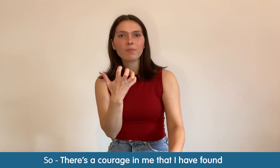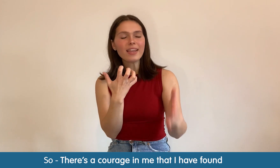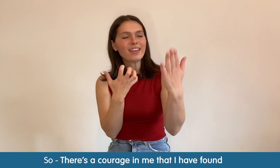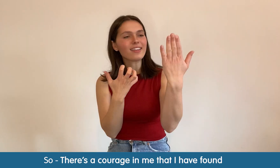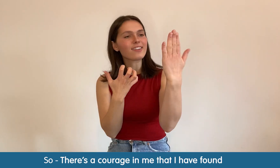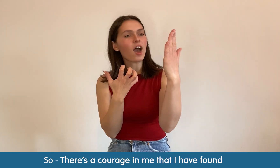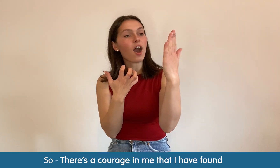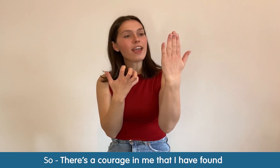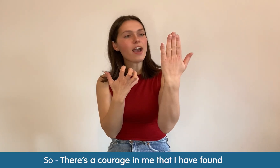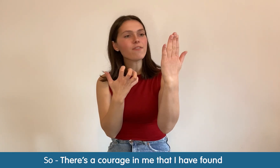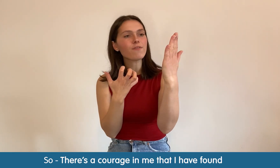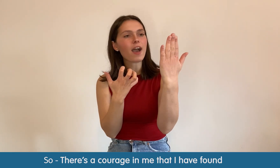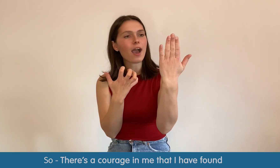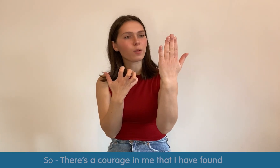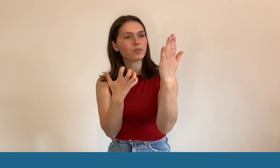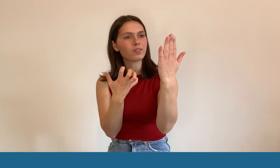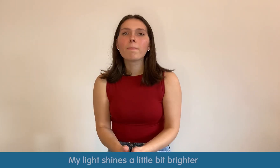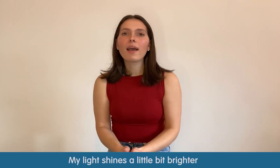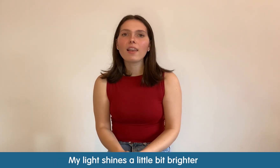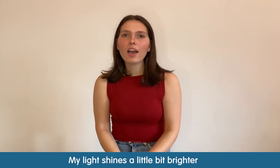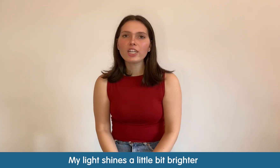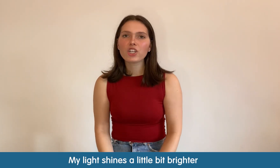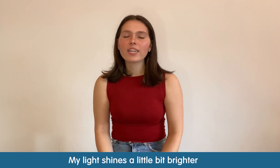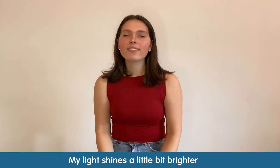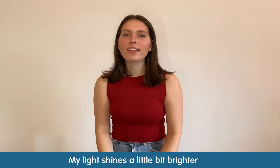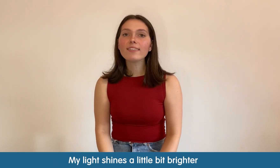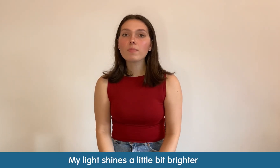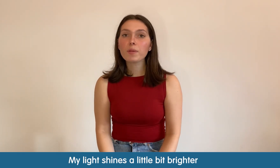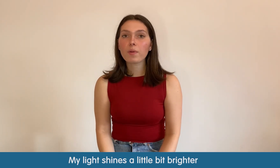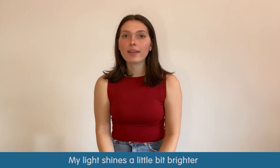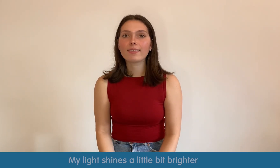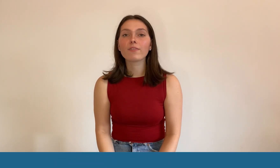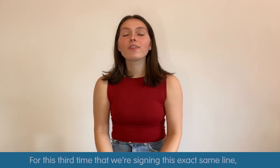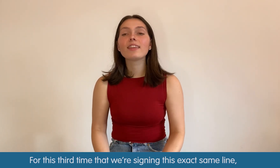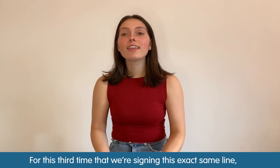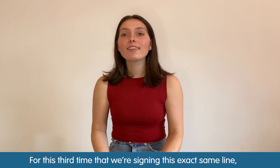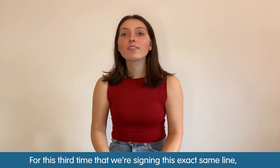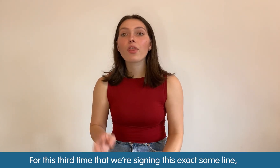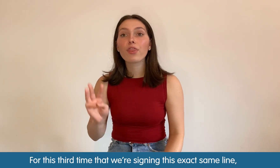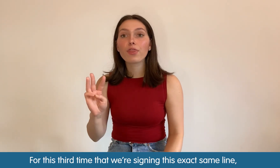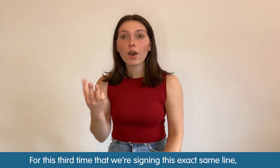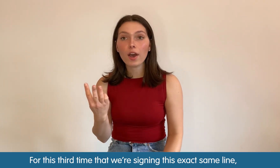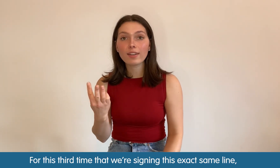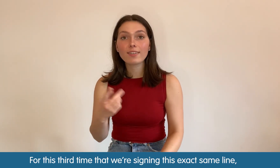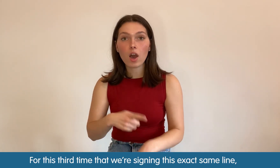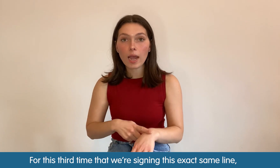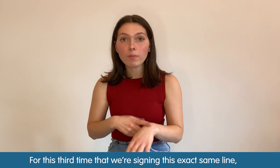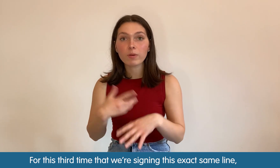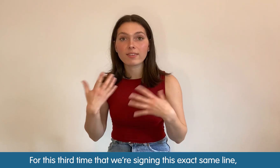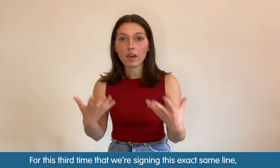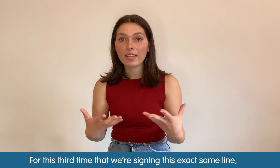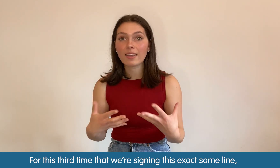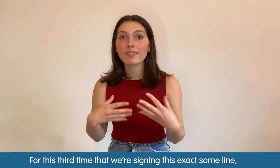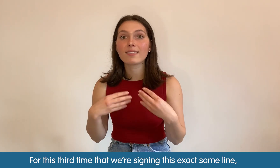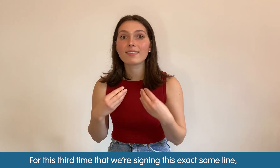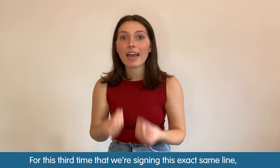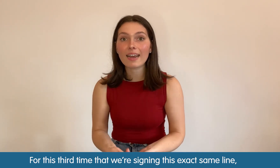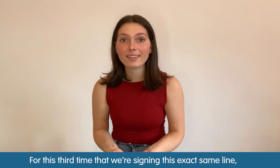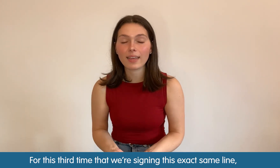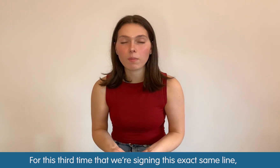me that I have found. My light shines a little bit brighter. For this 3rd time that we're signing this exact same